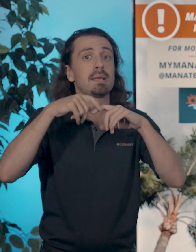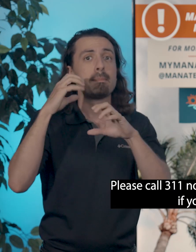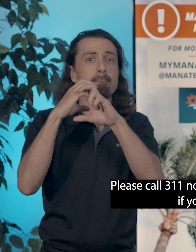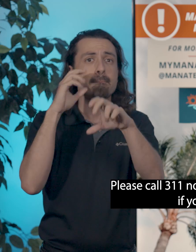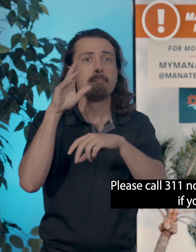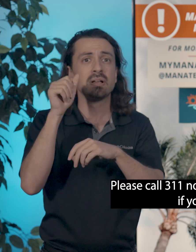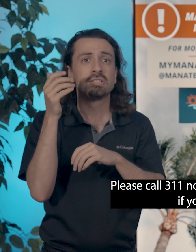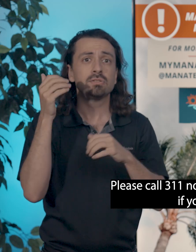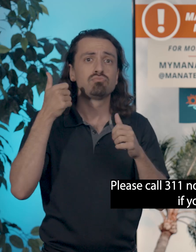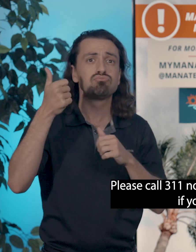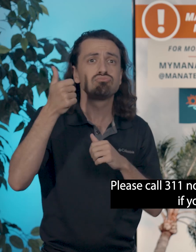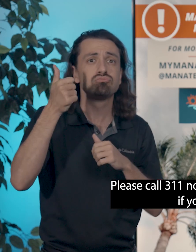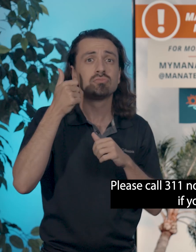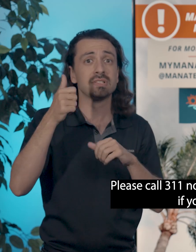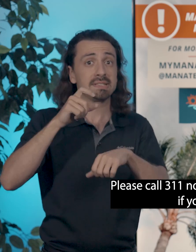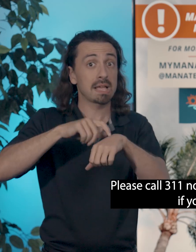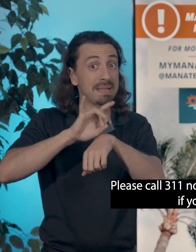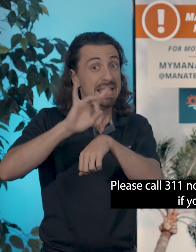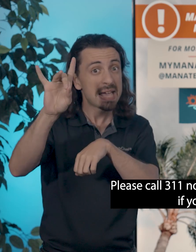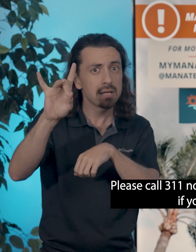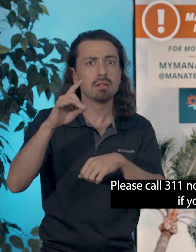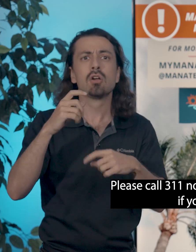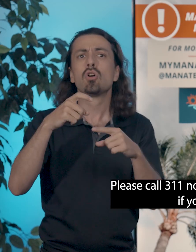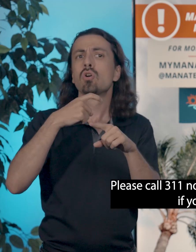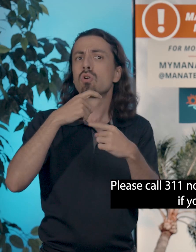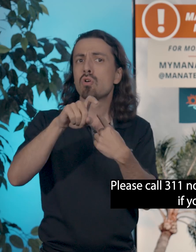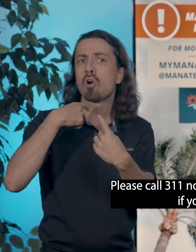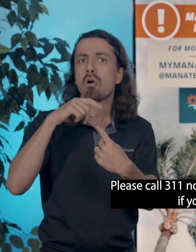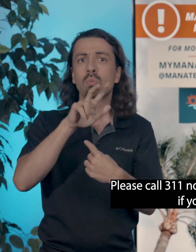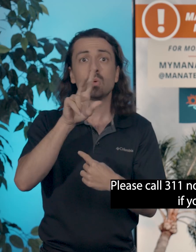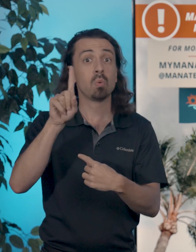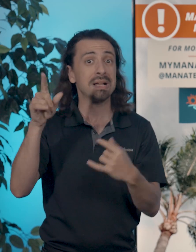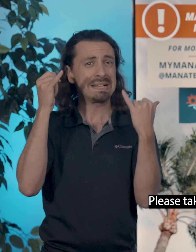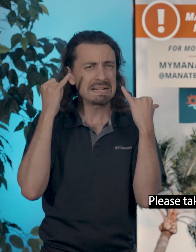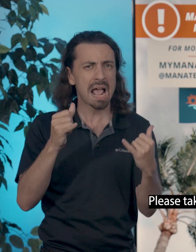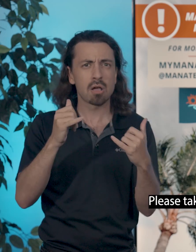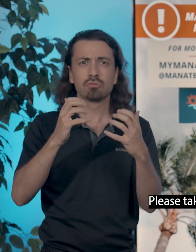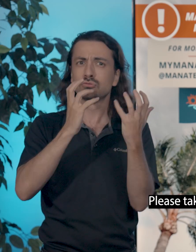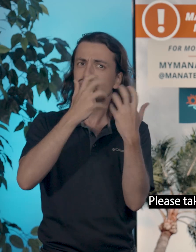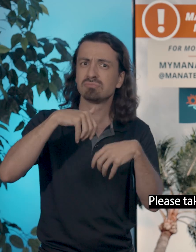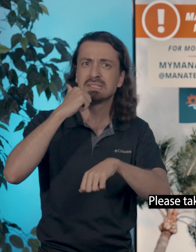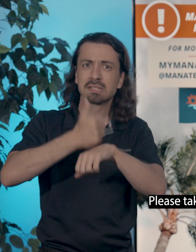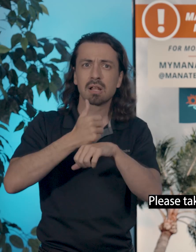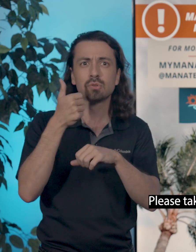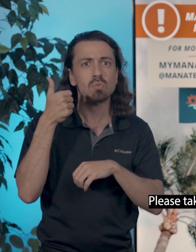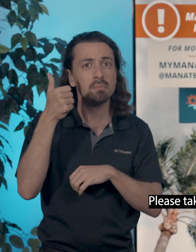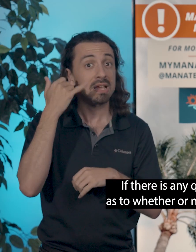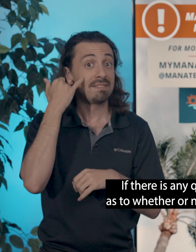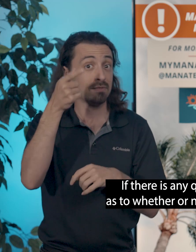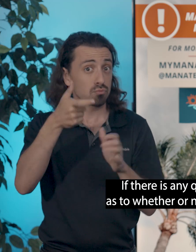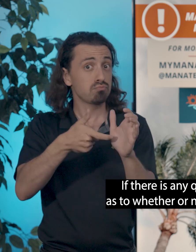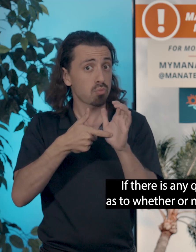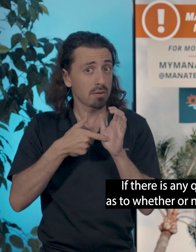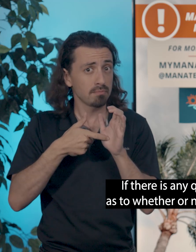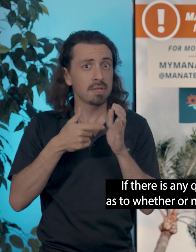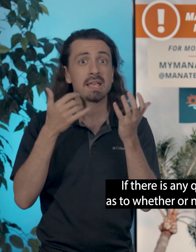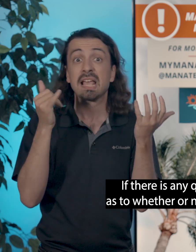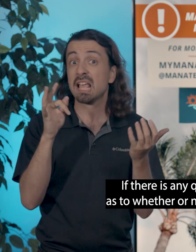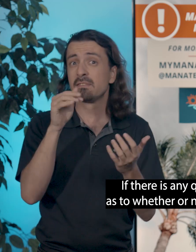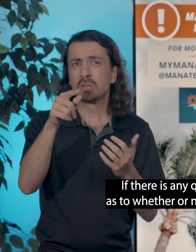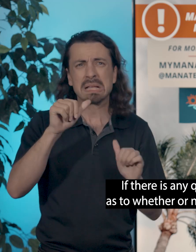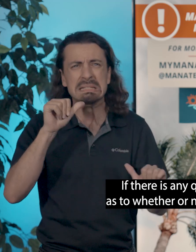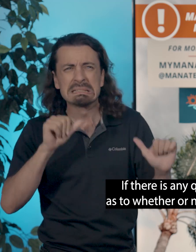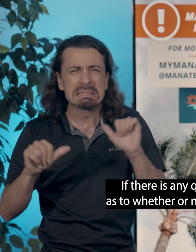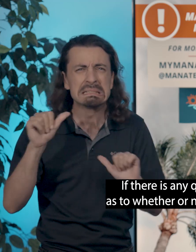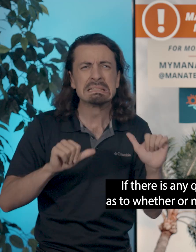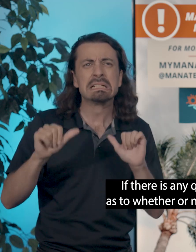p.m. Please call 311 now to arrange transport if you need it. Please take this seriously. If there is any question in your